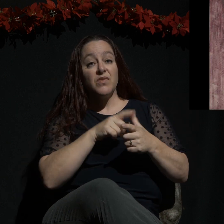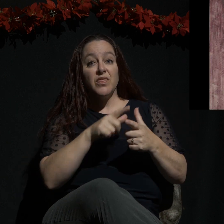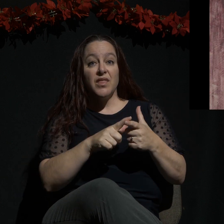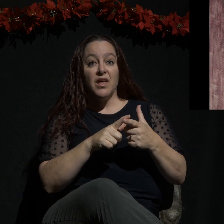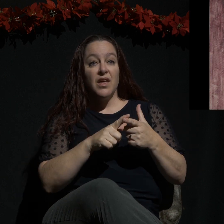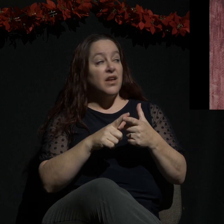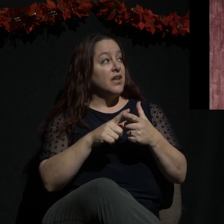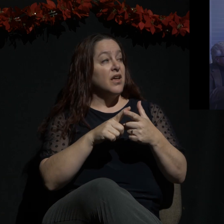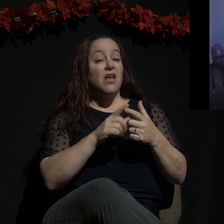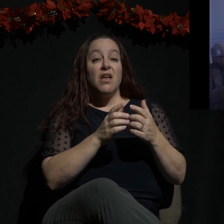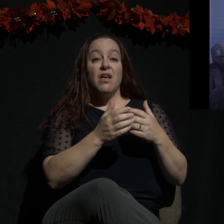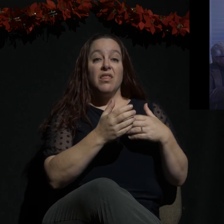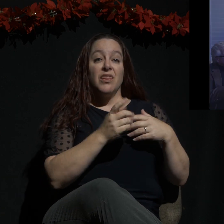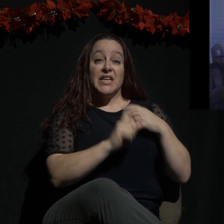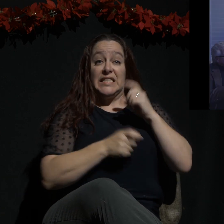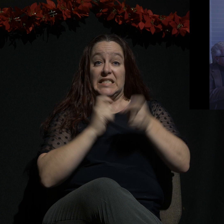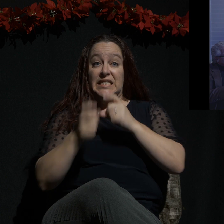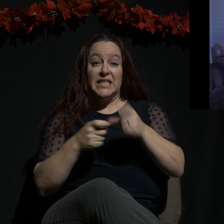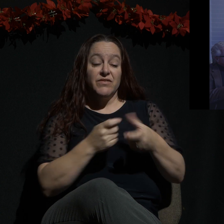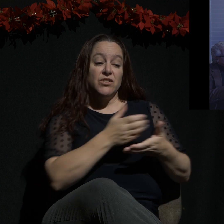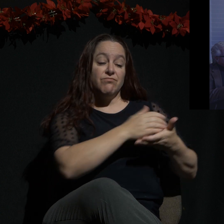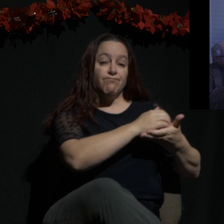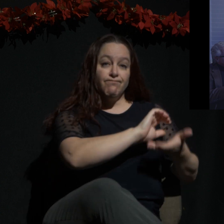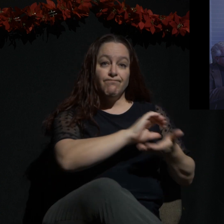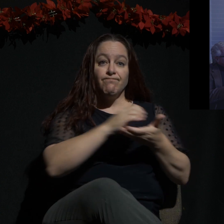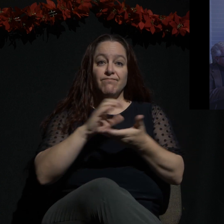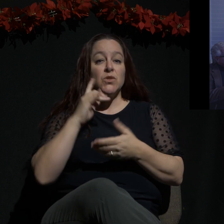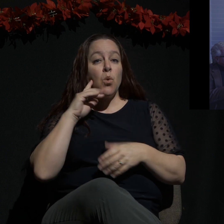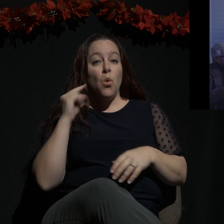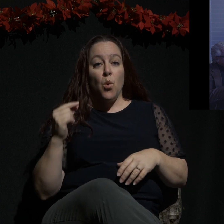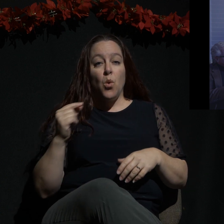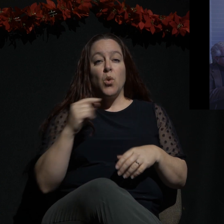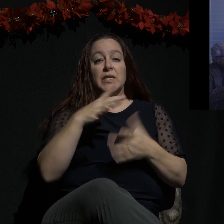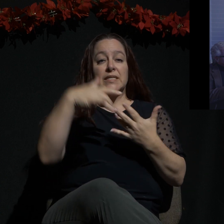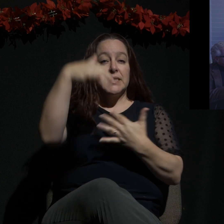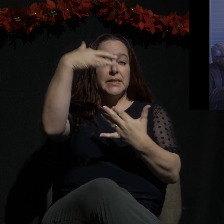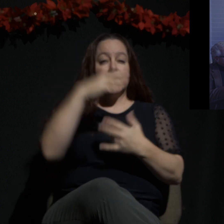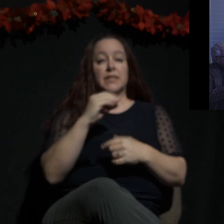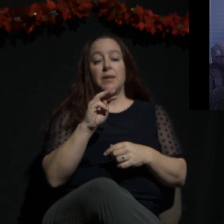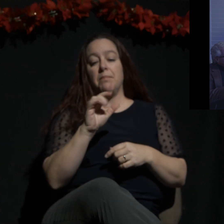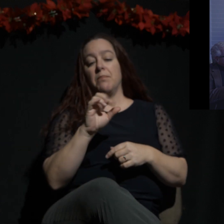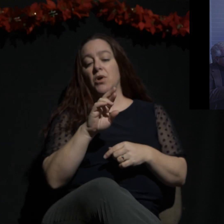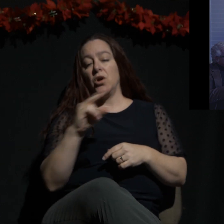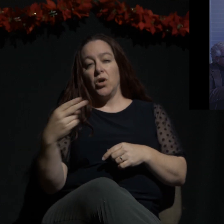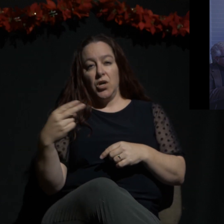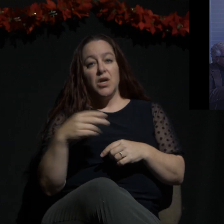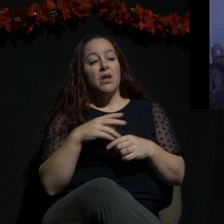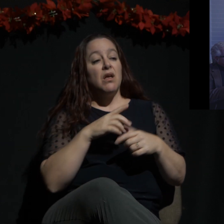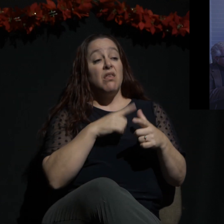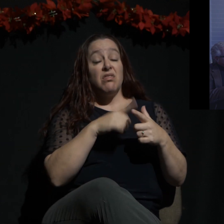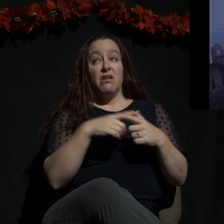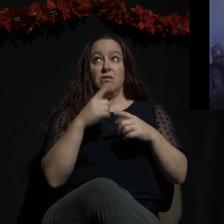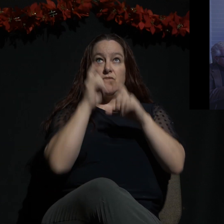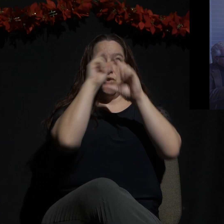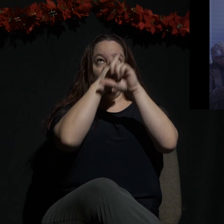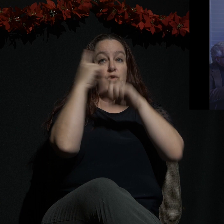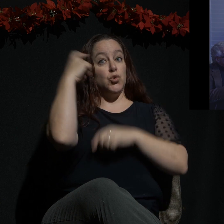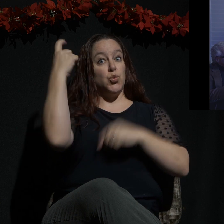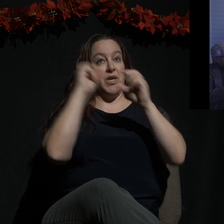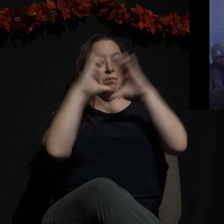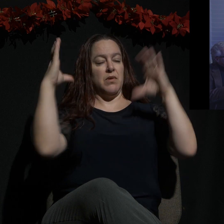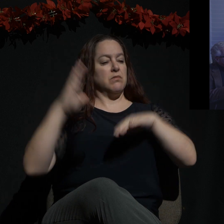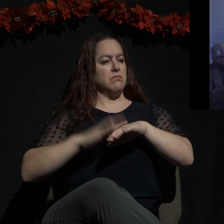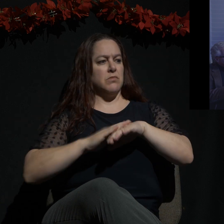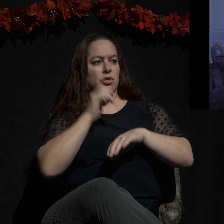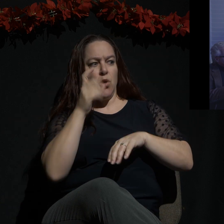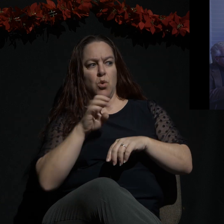they opened their treasures and presented him with gifts of gold and incense and myrrh. And having been warned in a dream not to go back